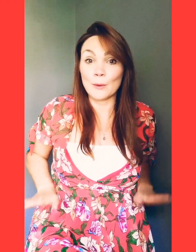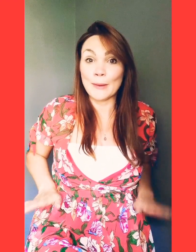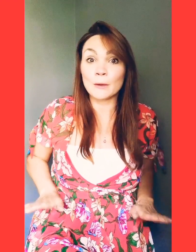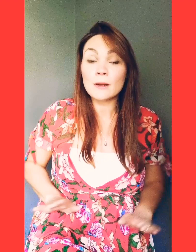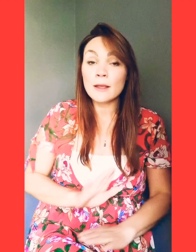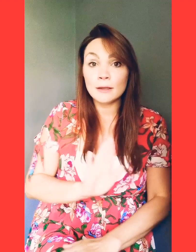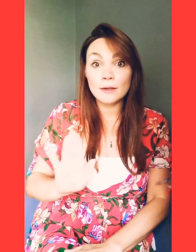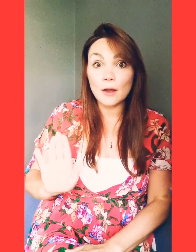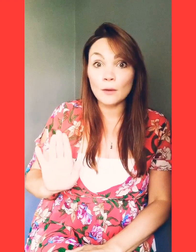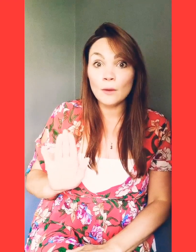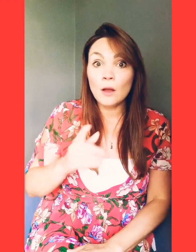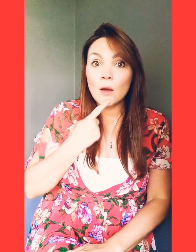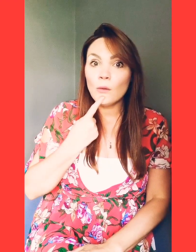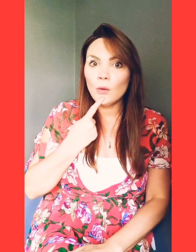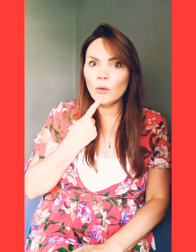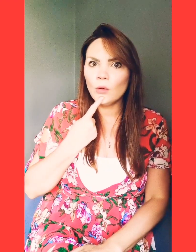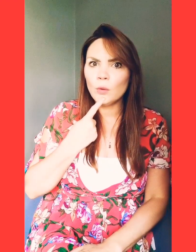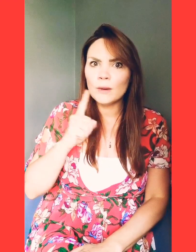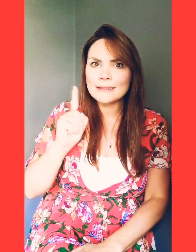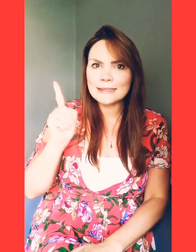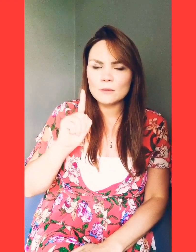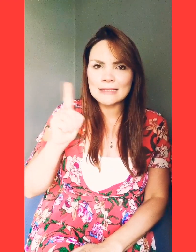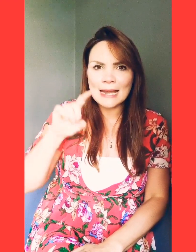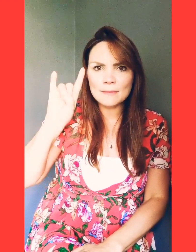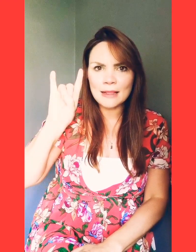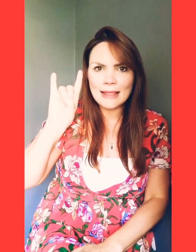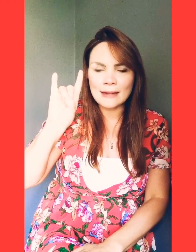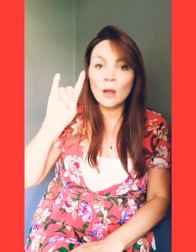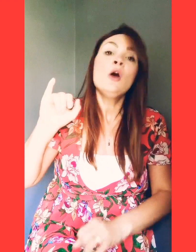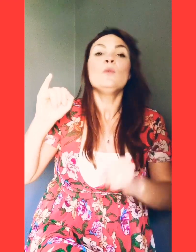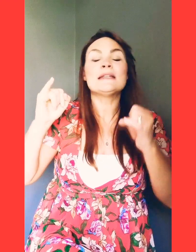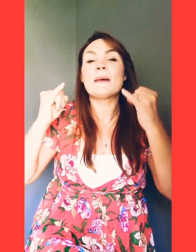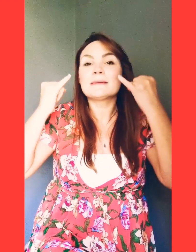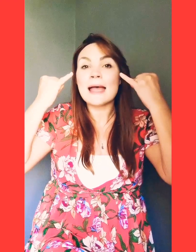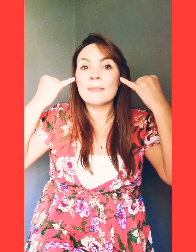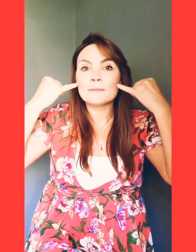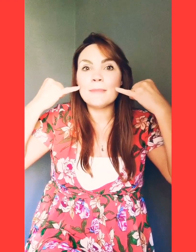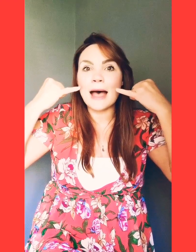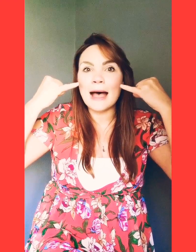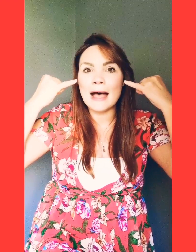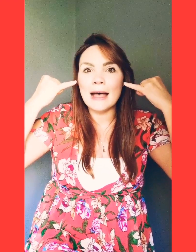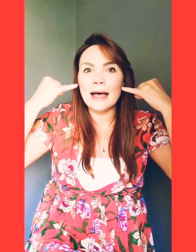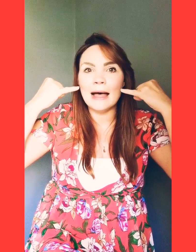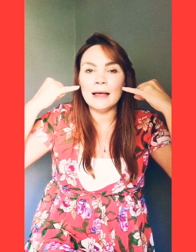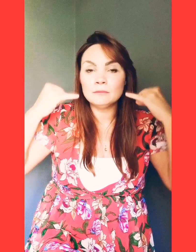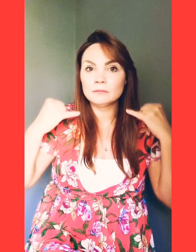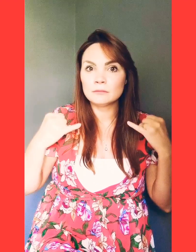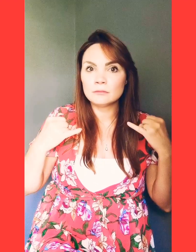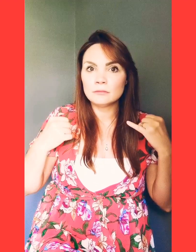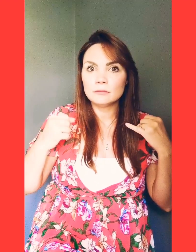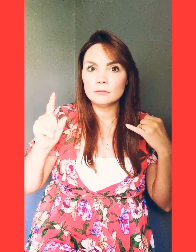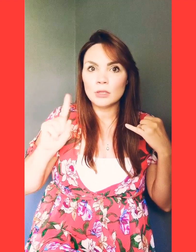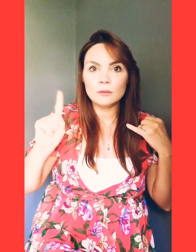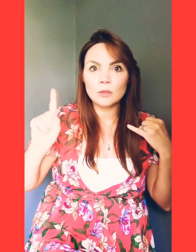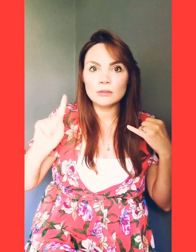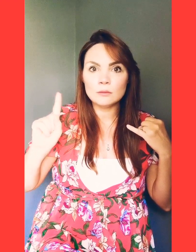penguin. No. Oh, what is it? What animal then? What about a... Bah. Wait, what?